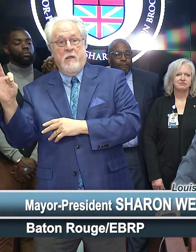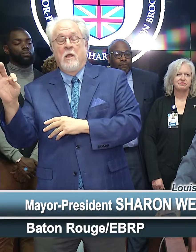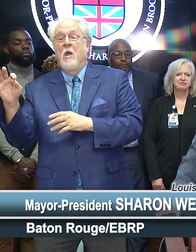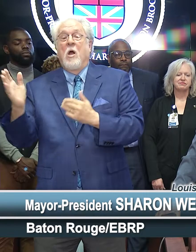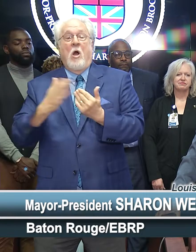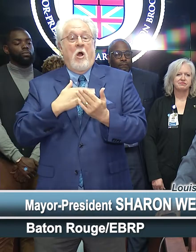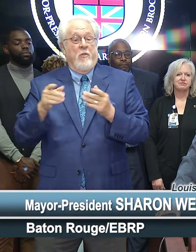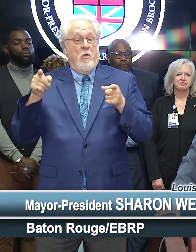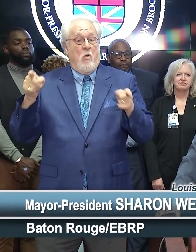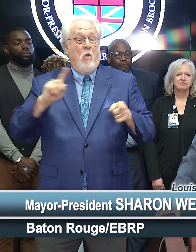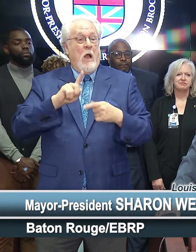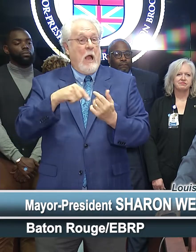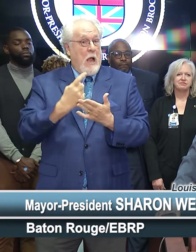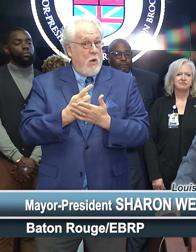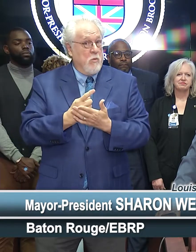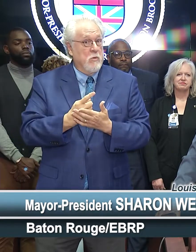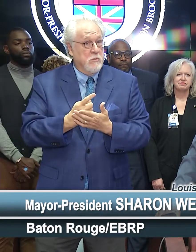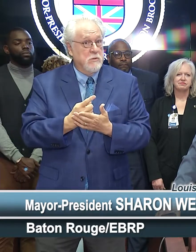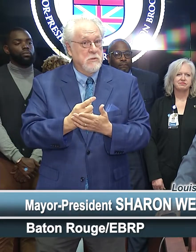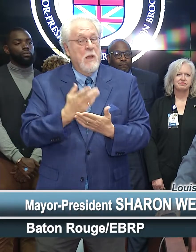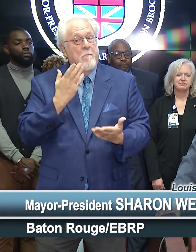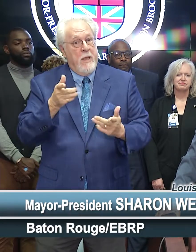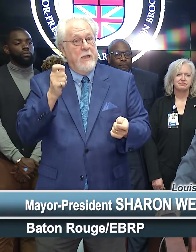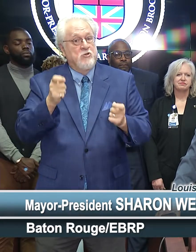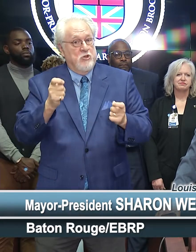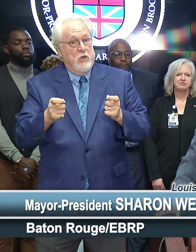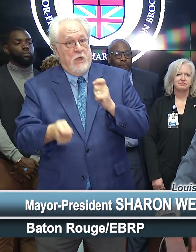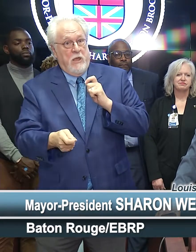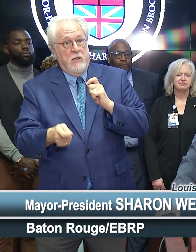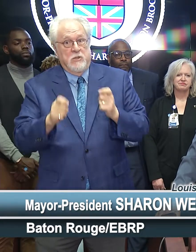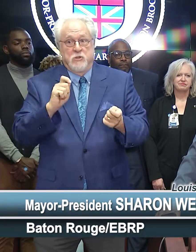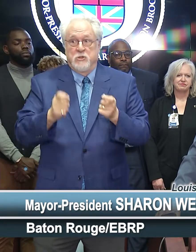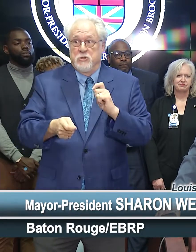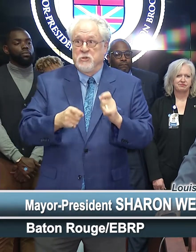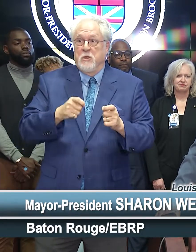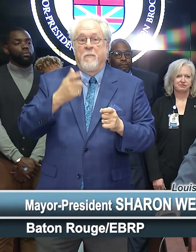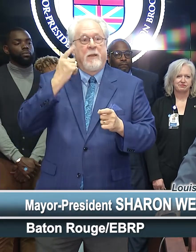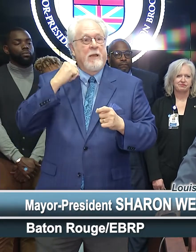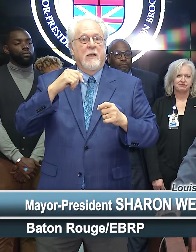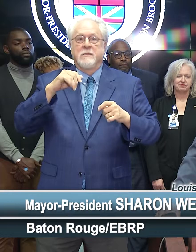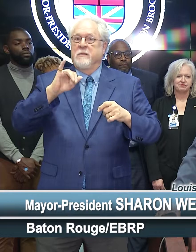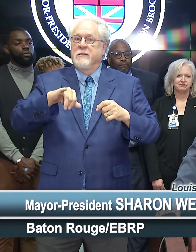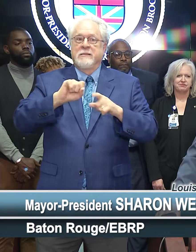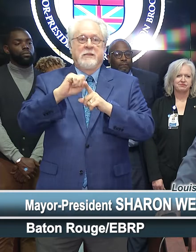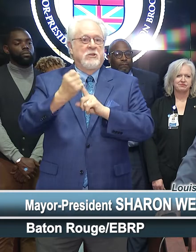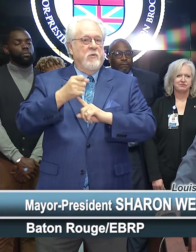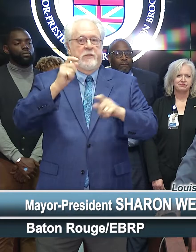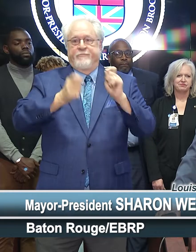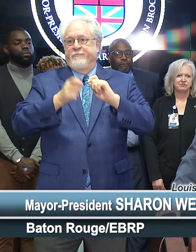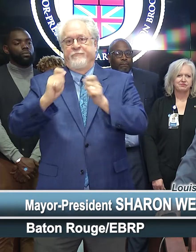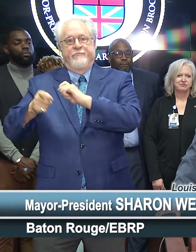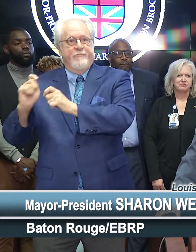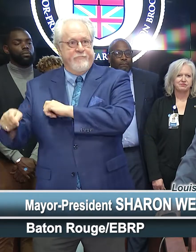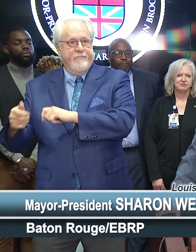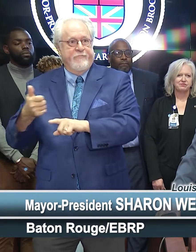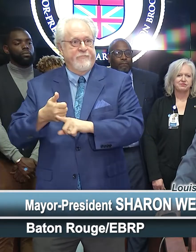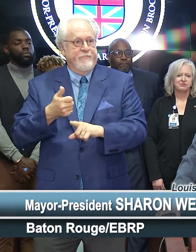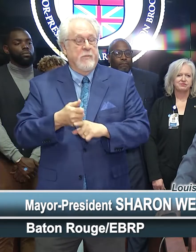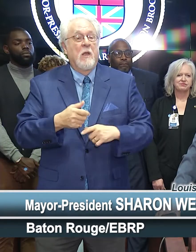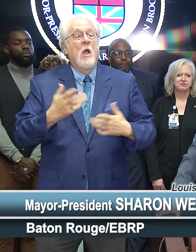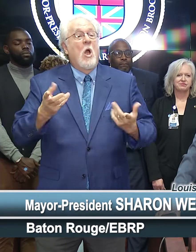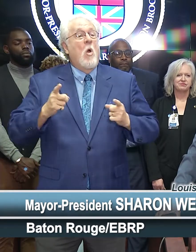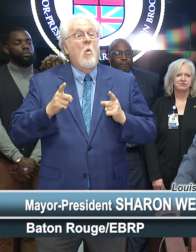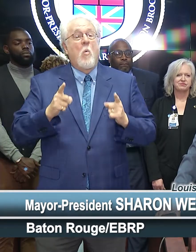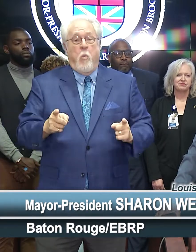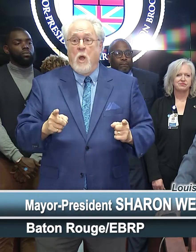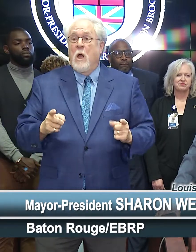although those hours of operations may change as this is a fluid and evolving situation. While we